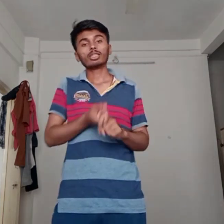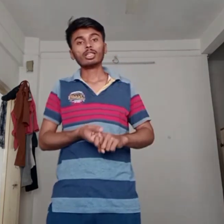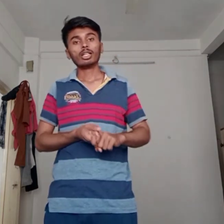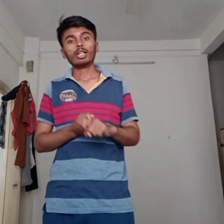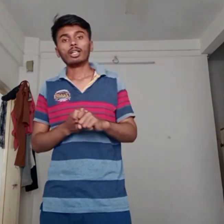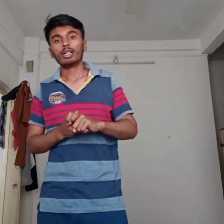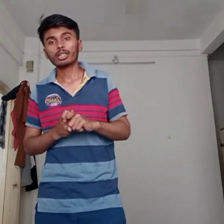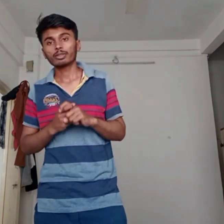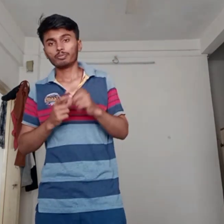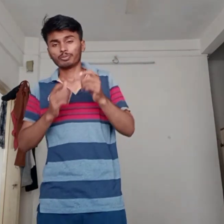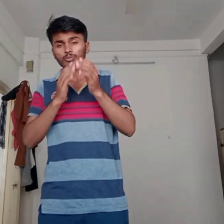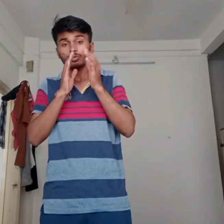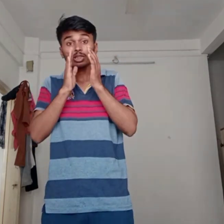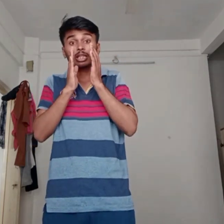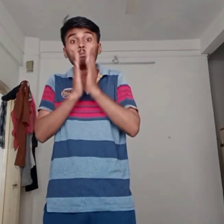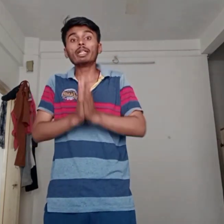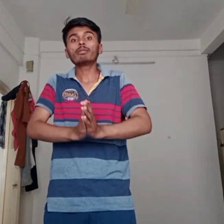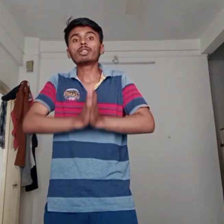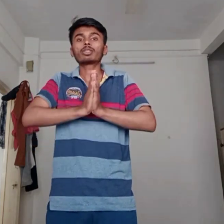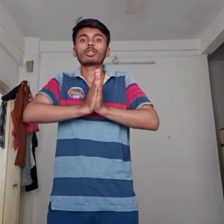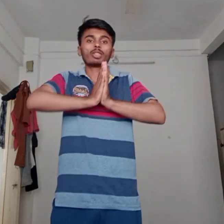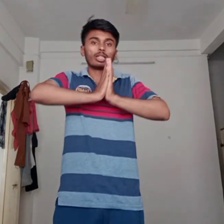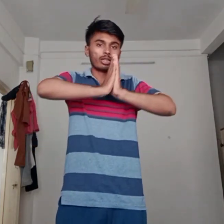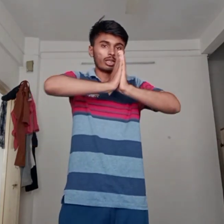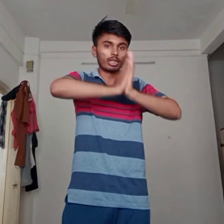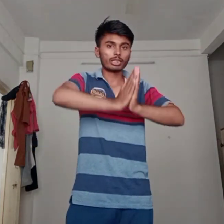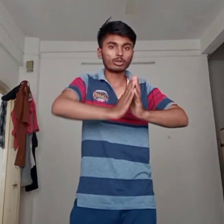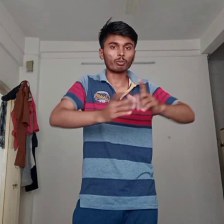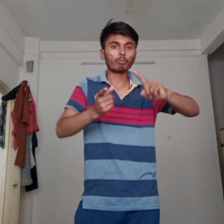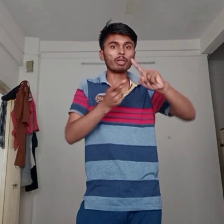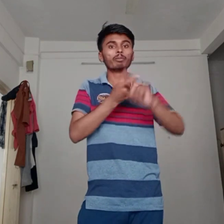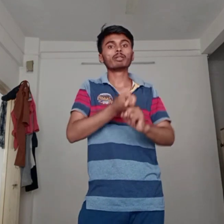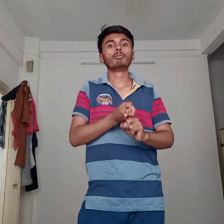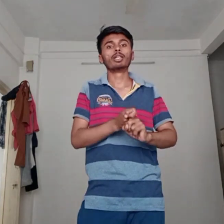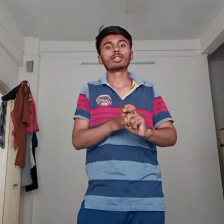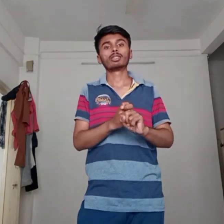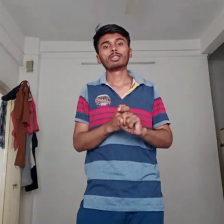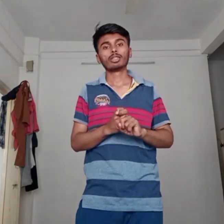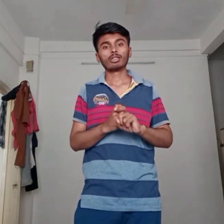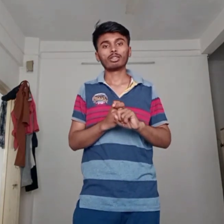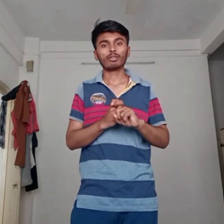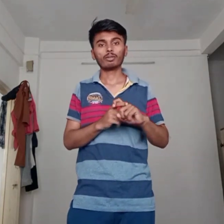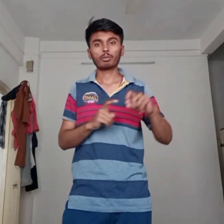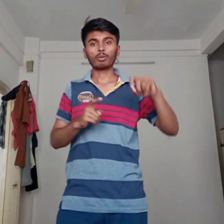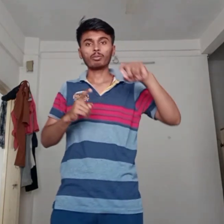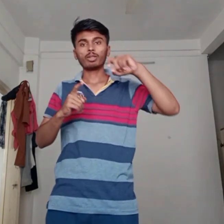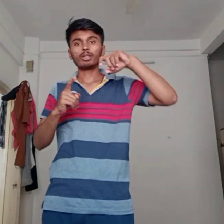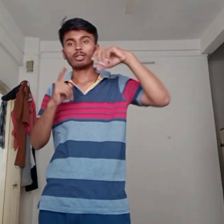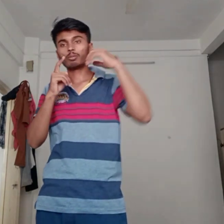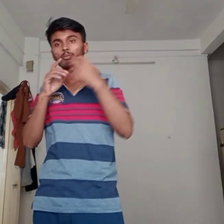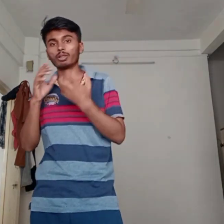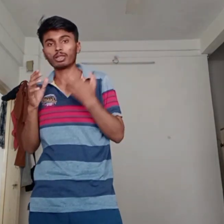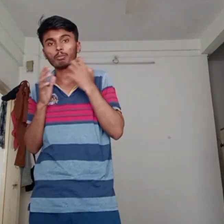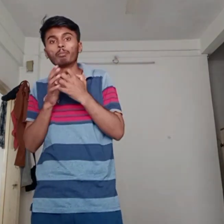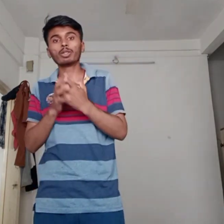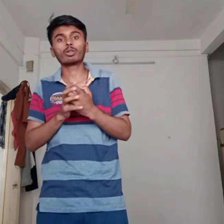heart, the main function of the heart is to pump the blood. the pumping of the